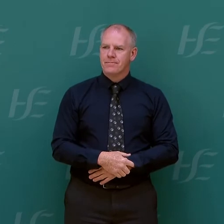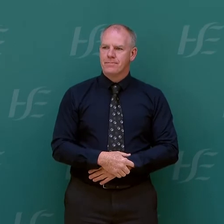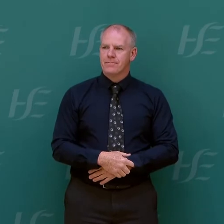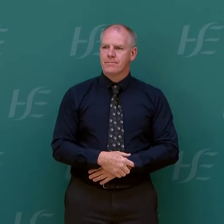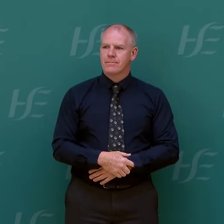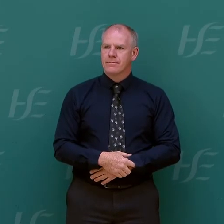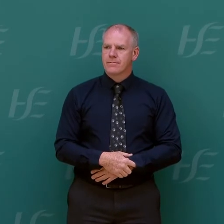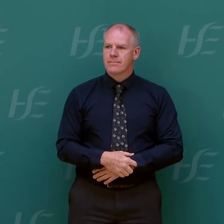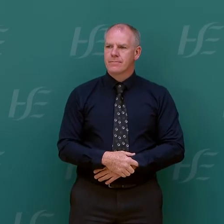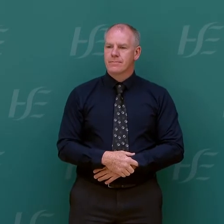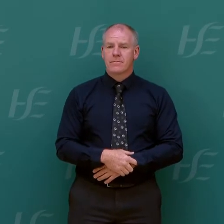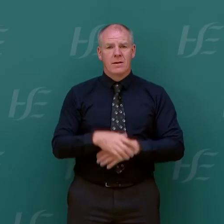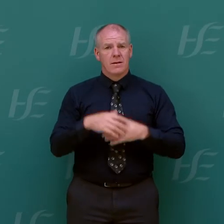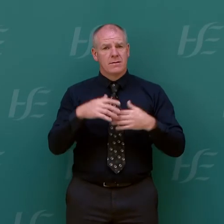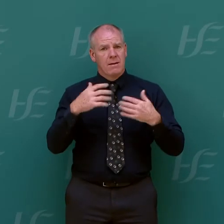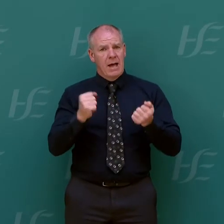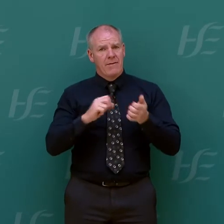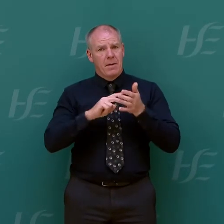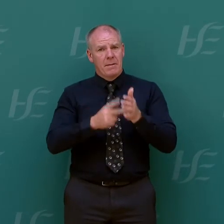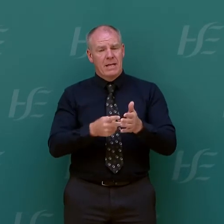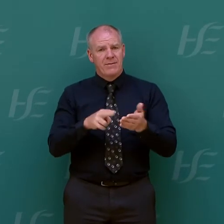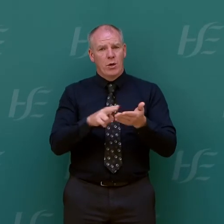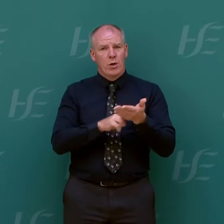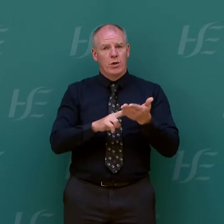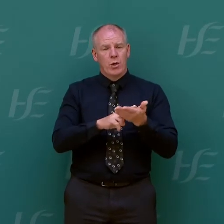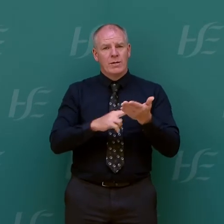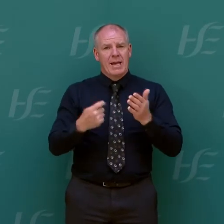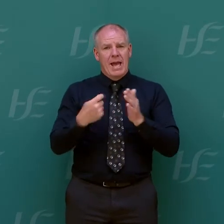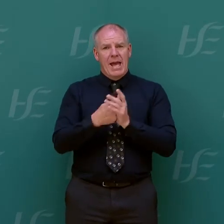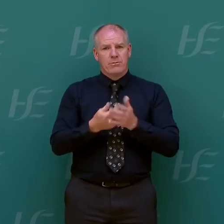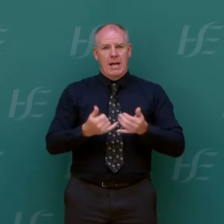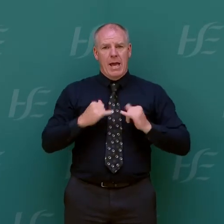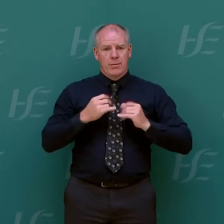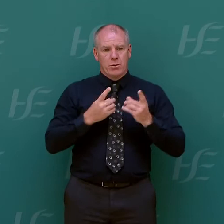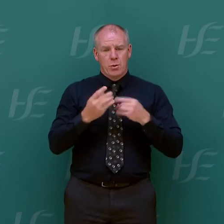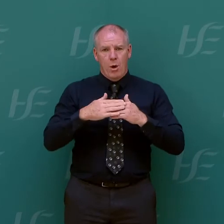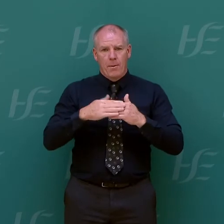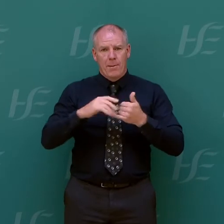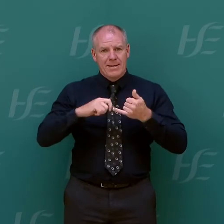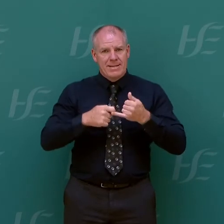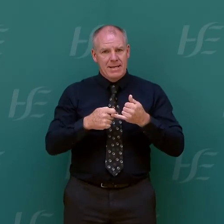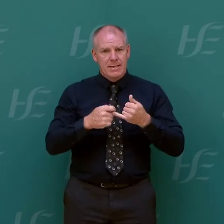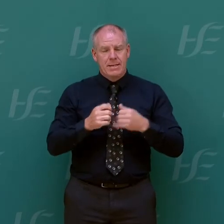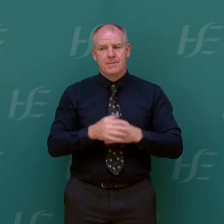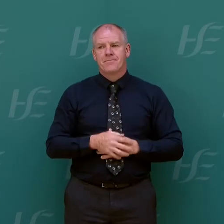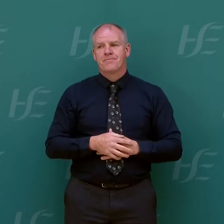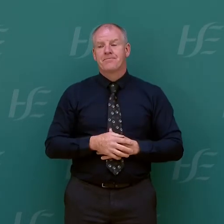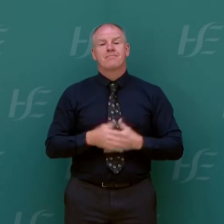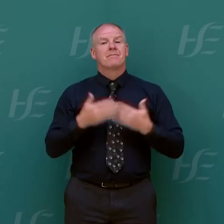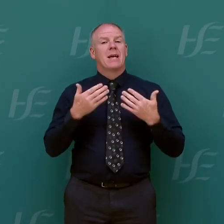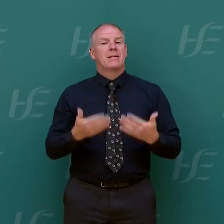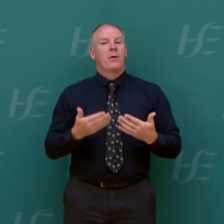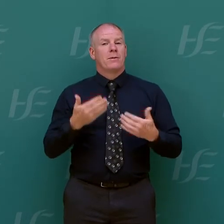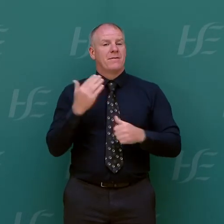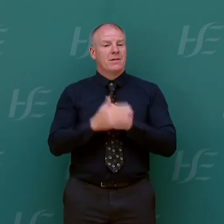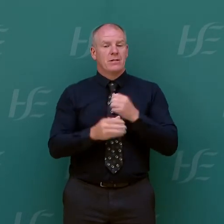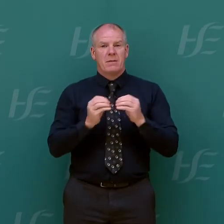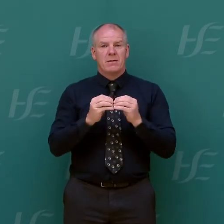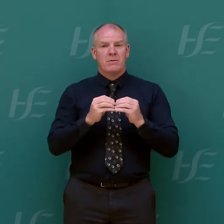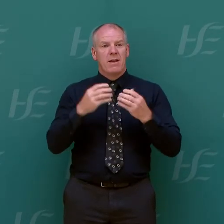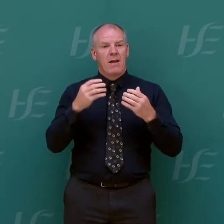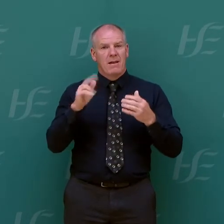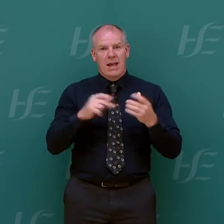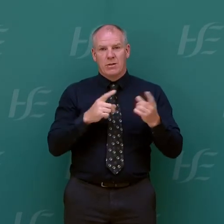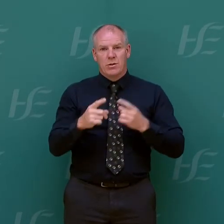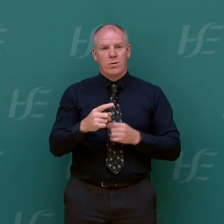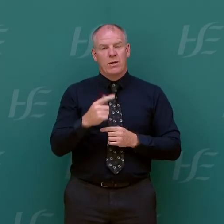In relation to, is there any plans for using the capacity that is Oh yeah, necessary? apologies. In our capacity, so we're at currently, as I mentioned last week, we've been hovering between